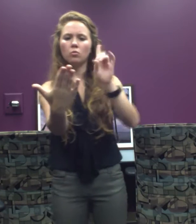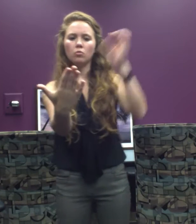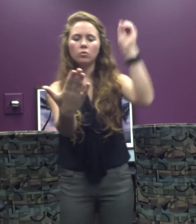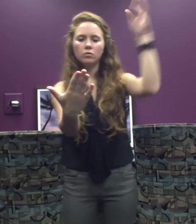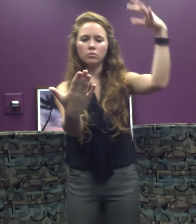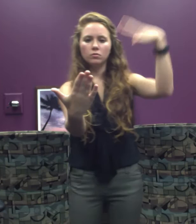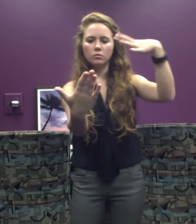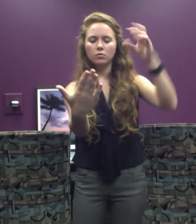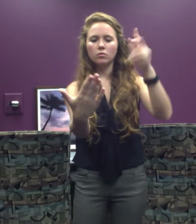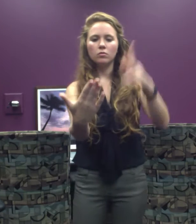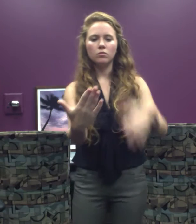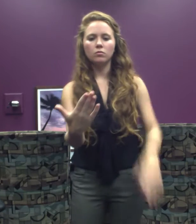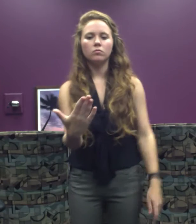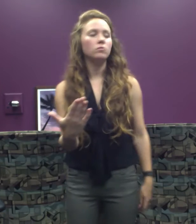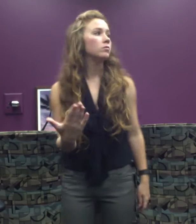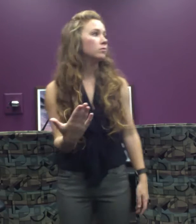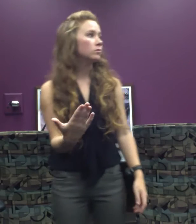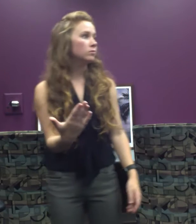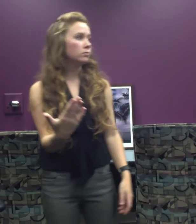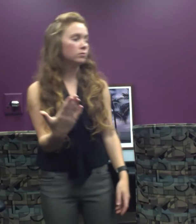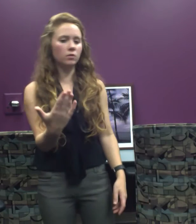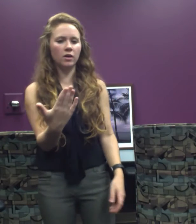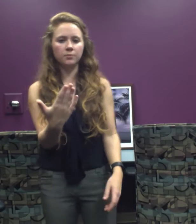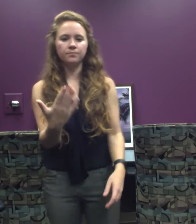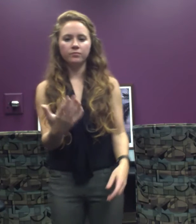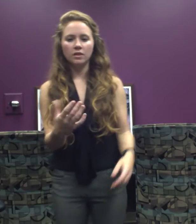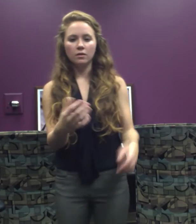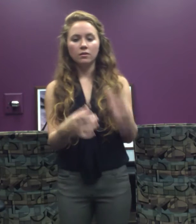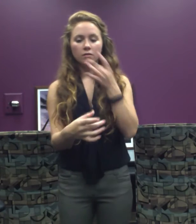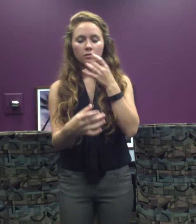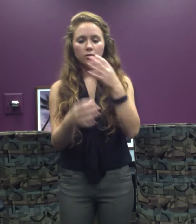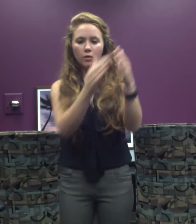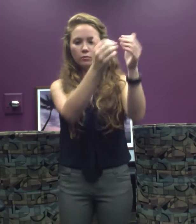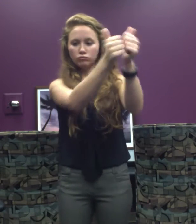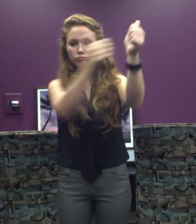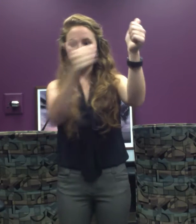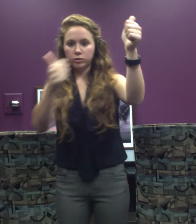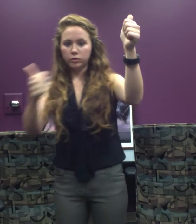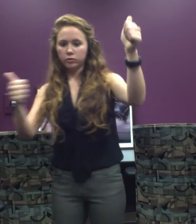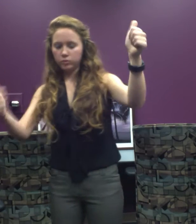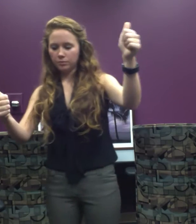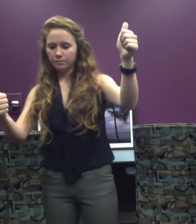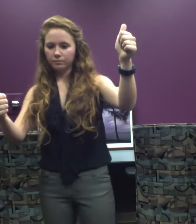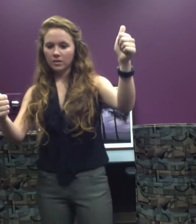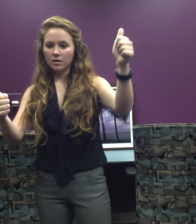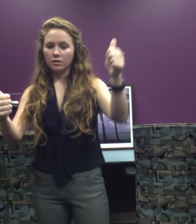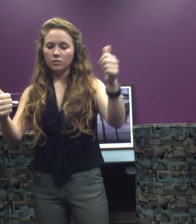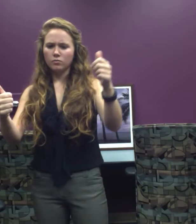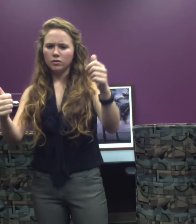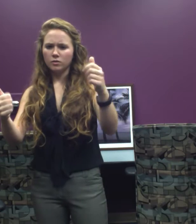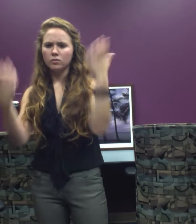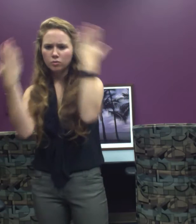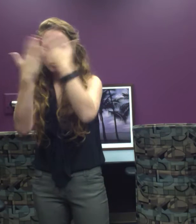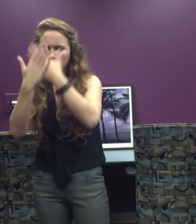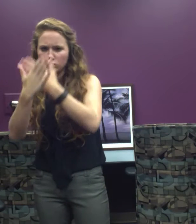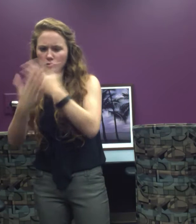and the area farthest away from light is the dark edge. Light does not travel around corners. That's